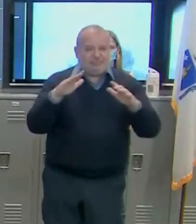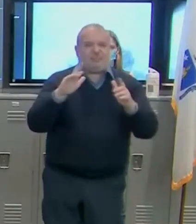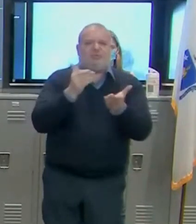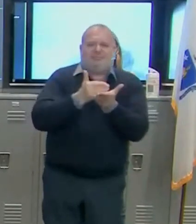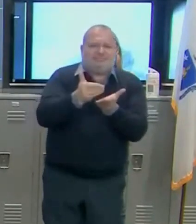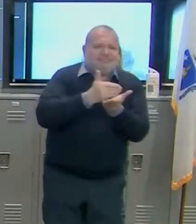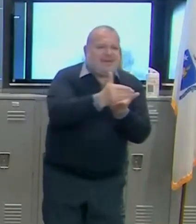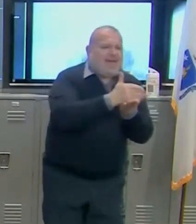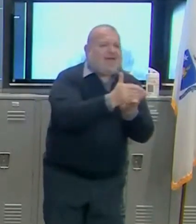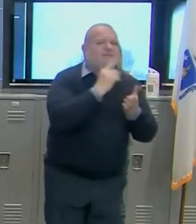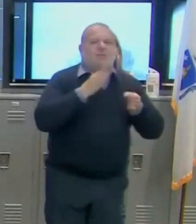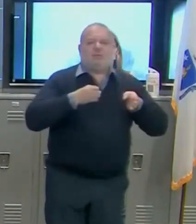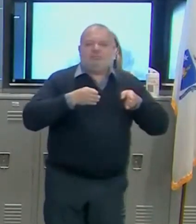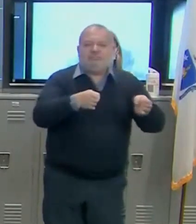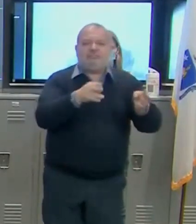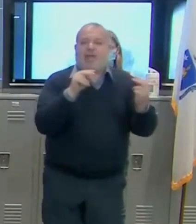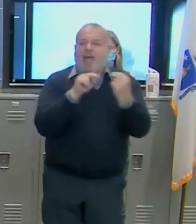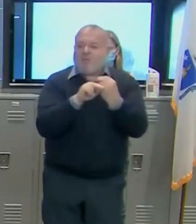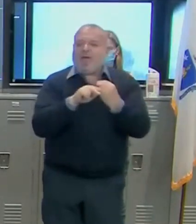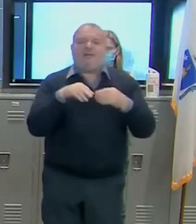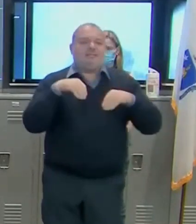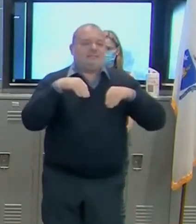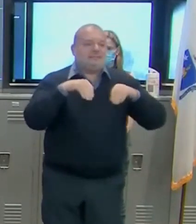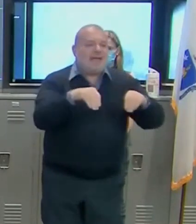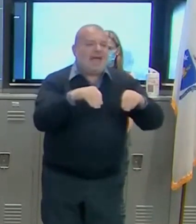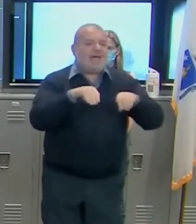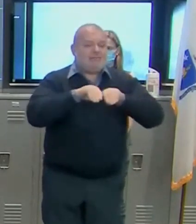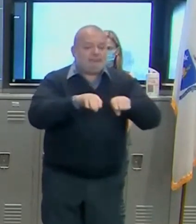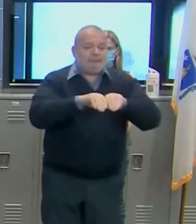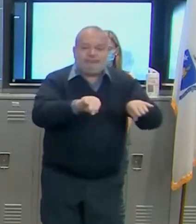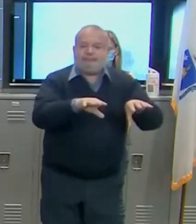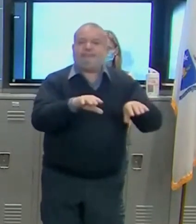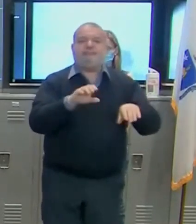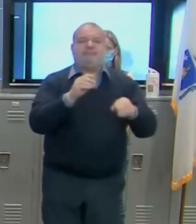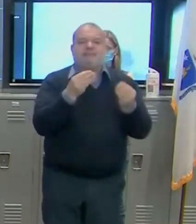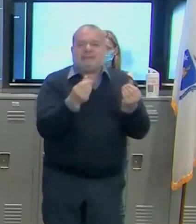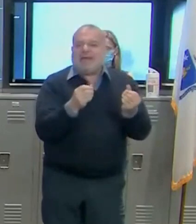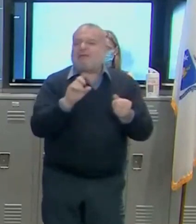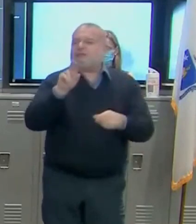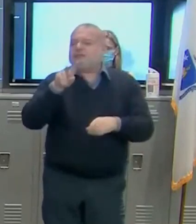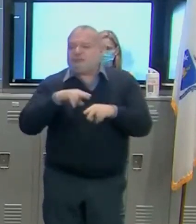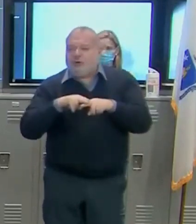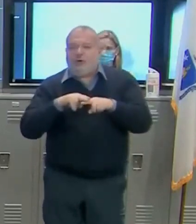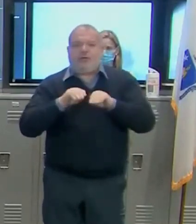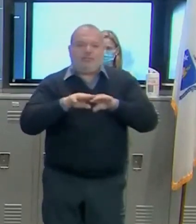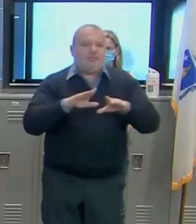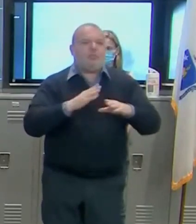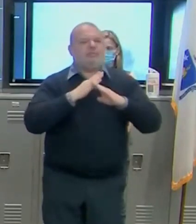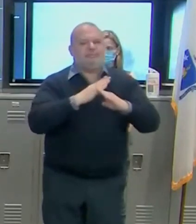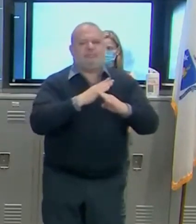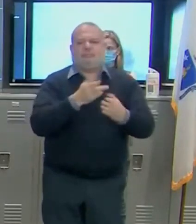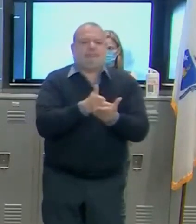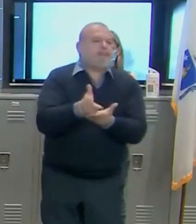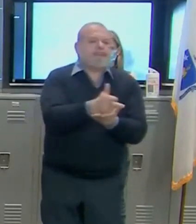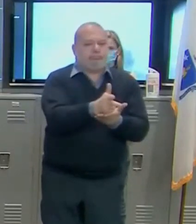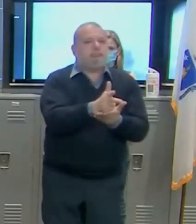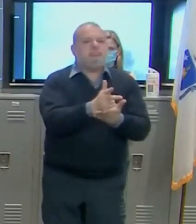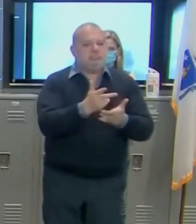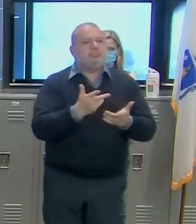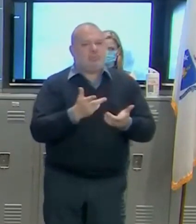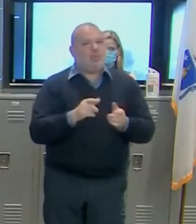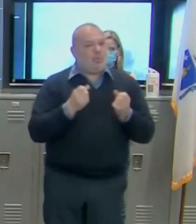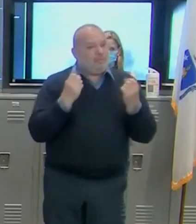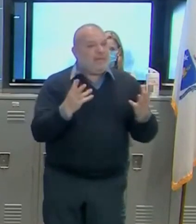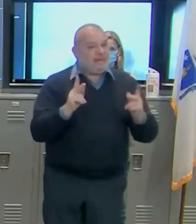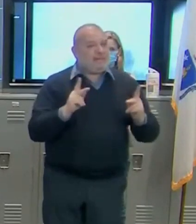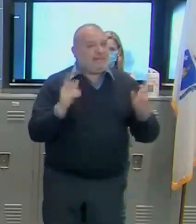really difficult to keep the roads clear for any significant period of time. For the most part, people have done a great job of